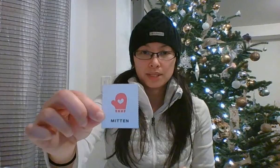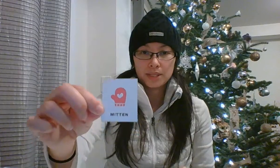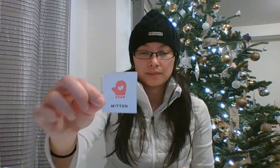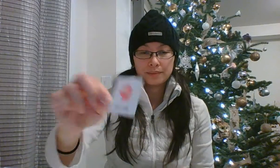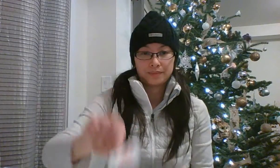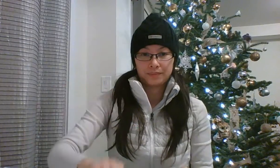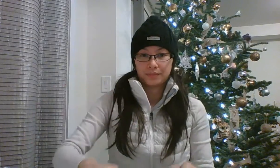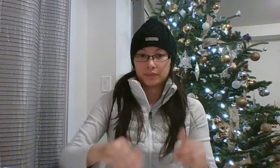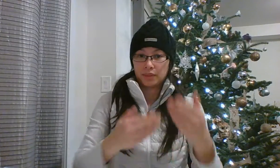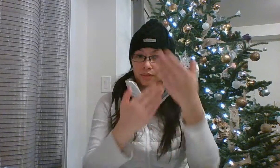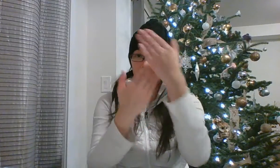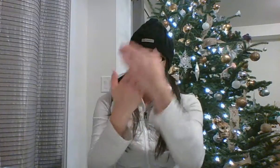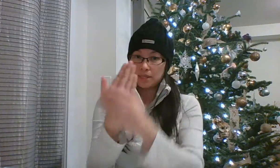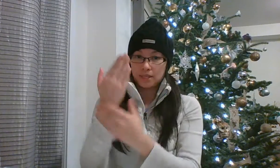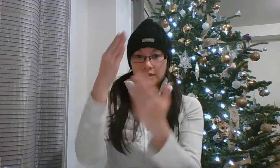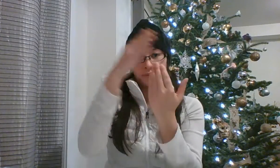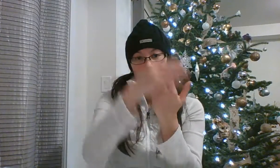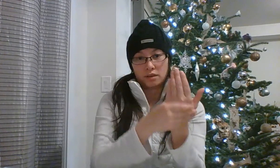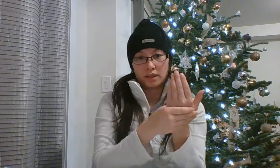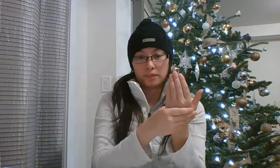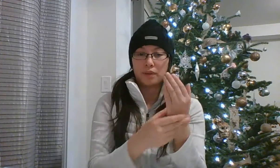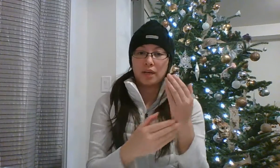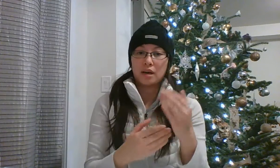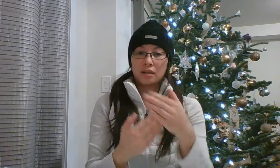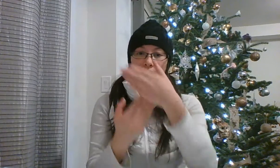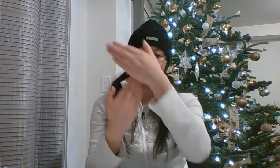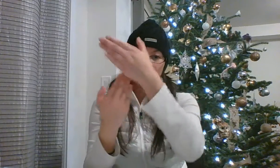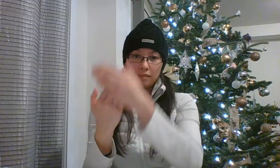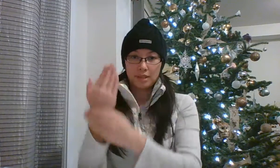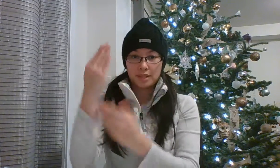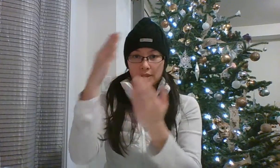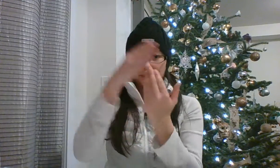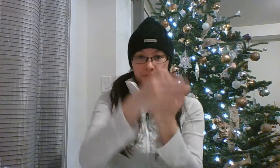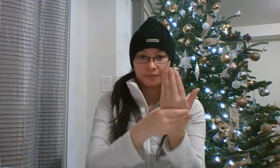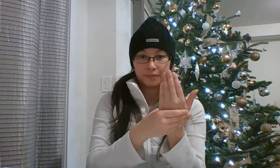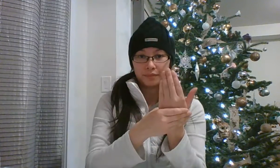Mitten. Mitten. So like putting on glove. Mitten.